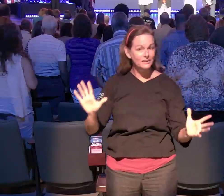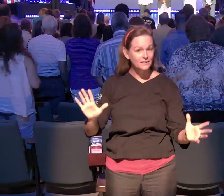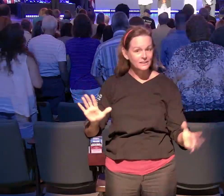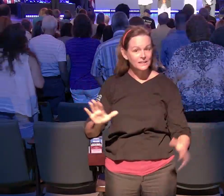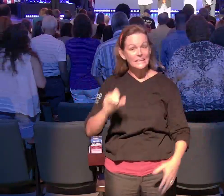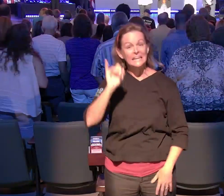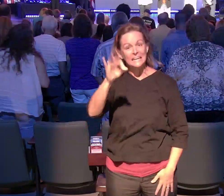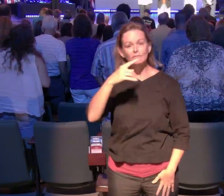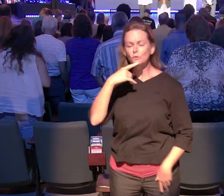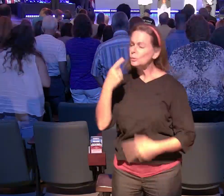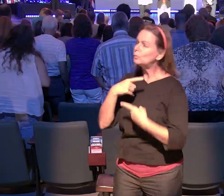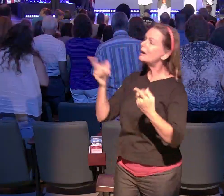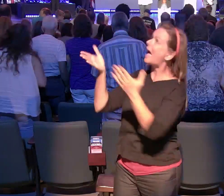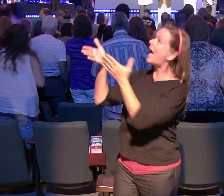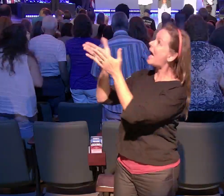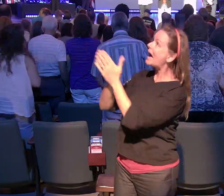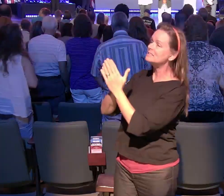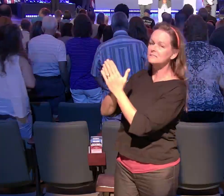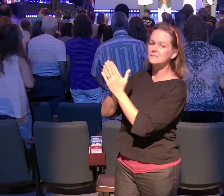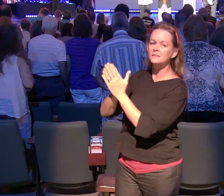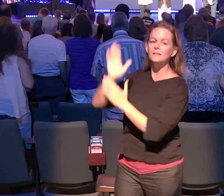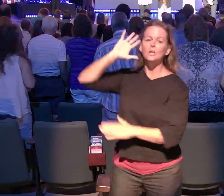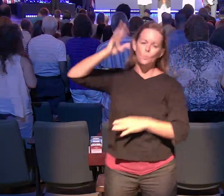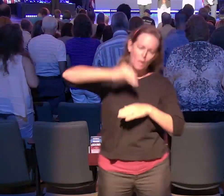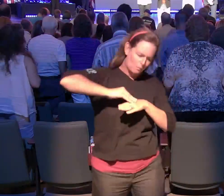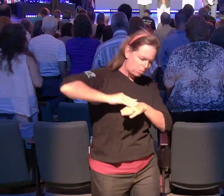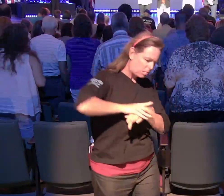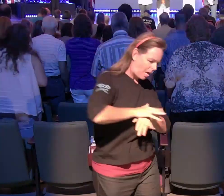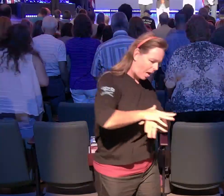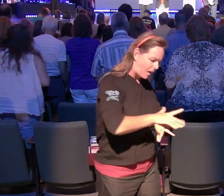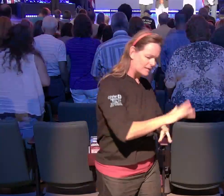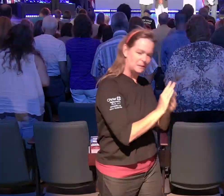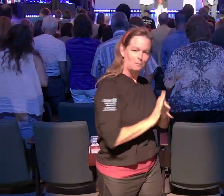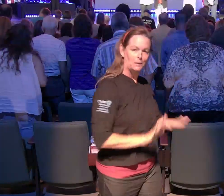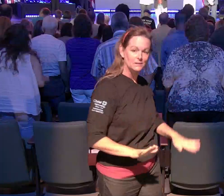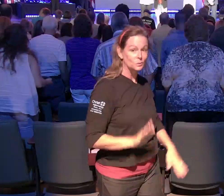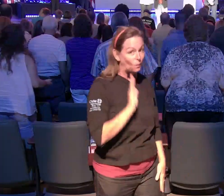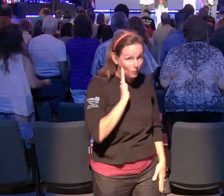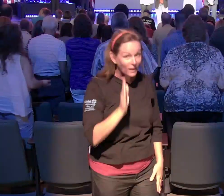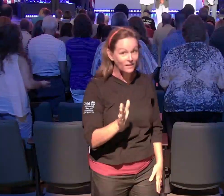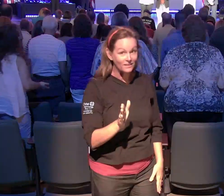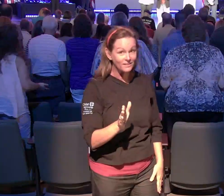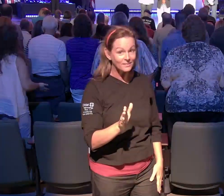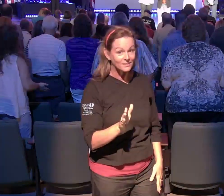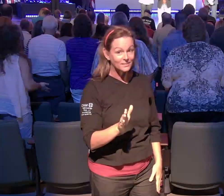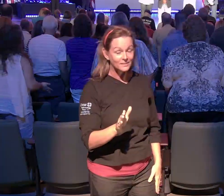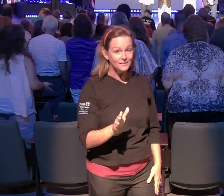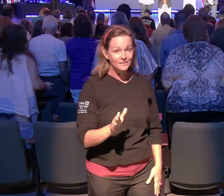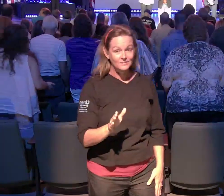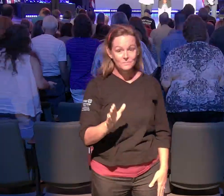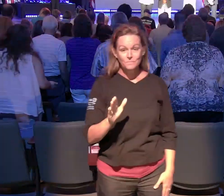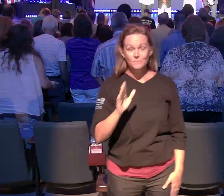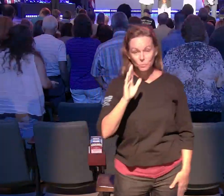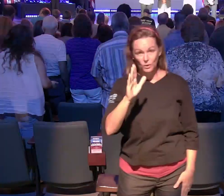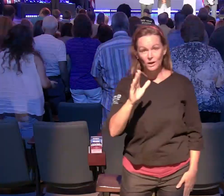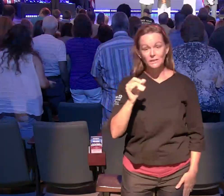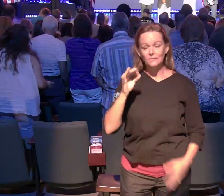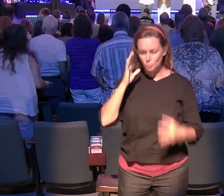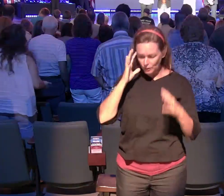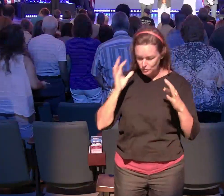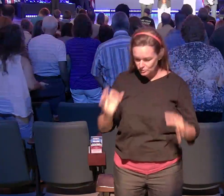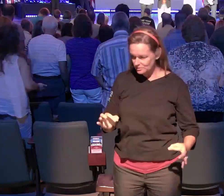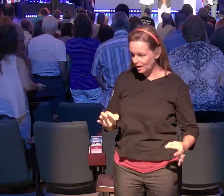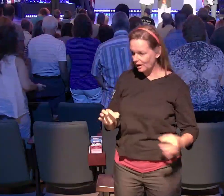saved, that you will experience peace. And so if you're here today and you want to place your hope and trust in